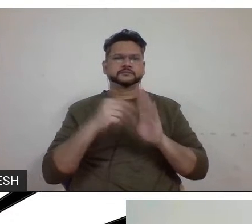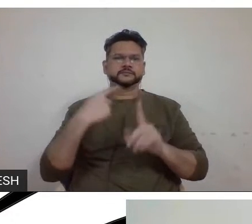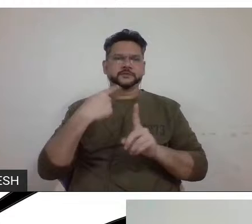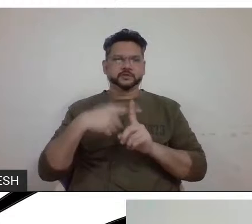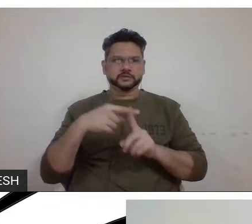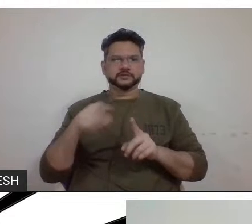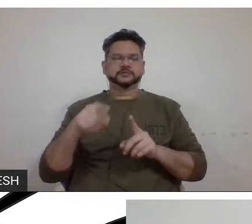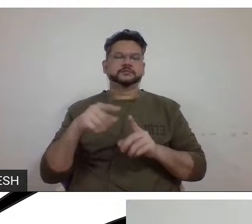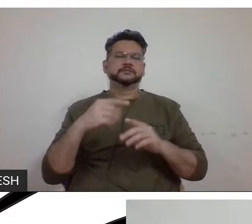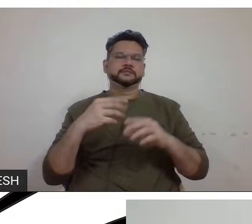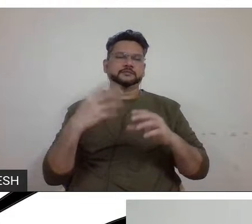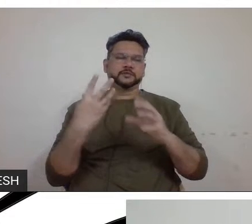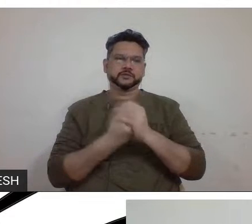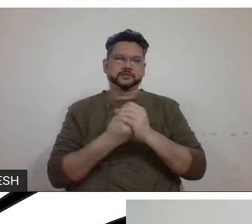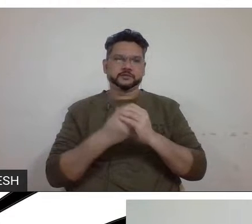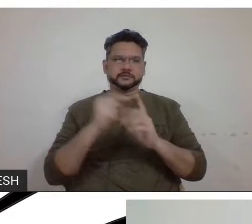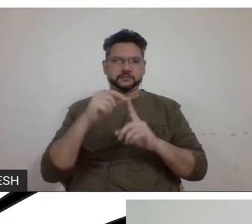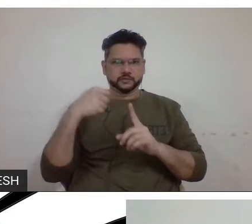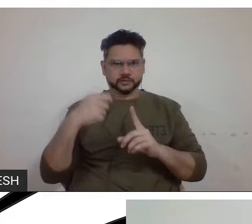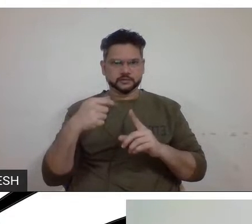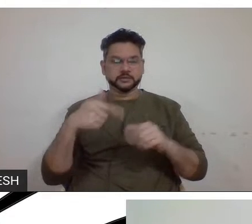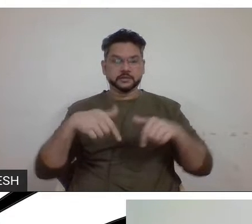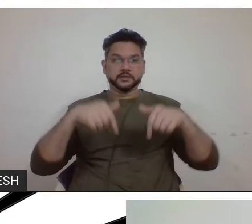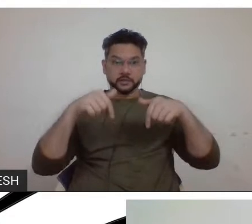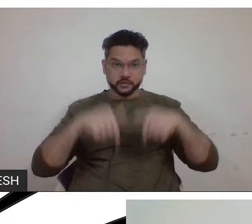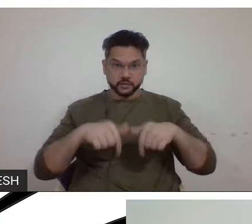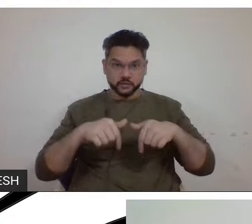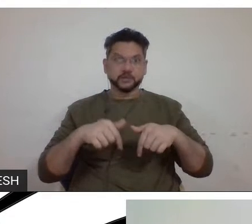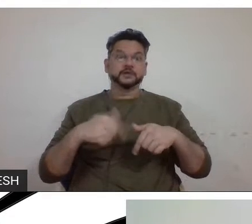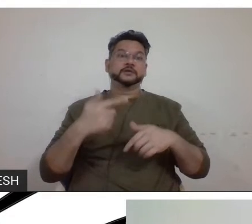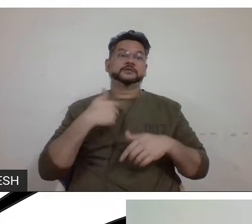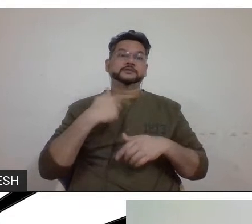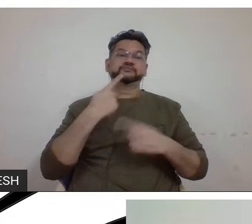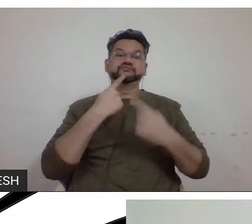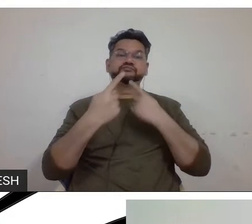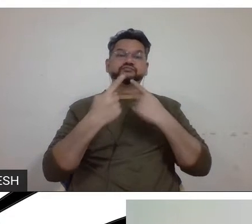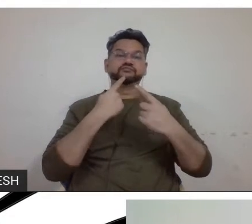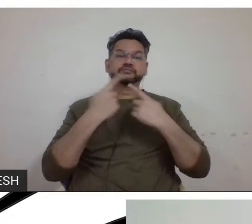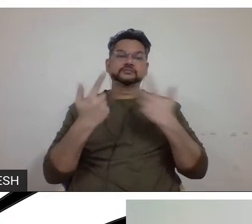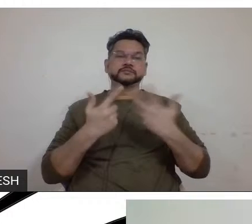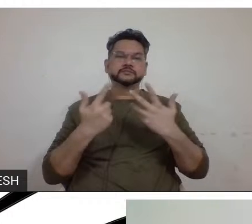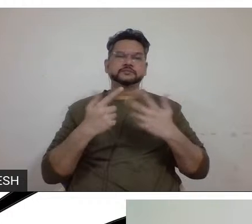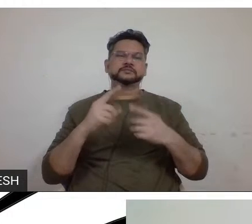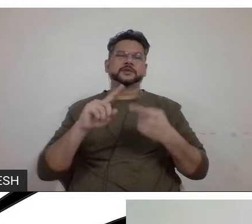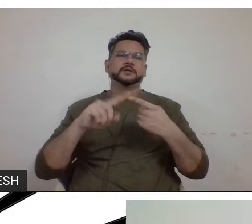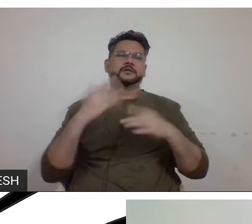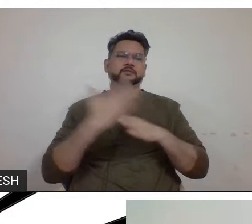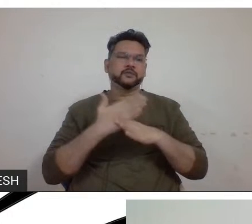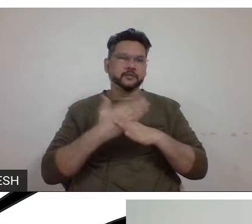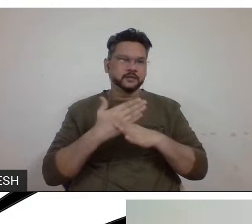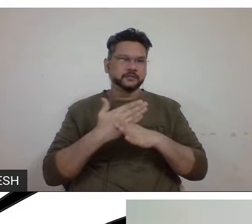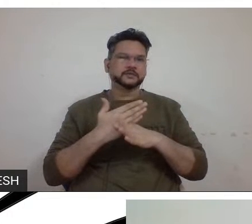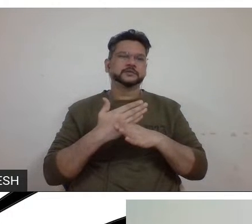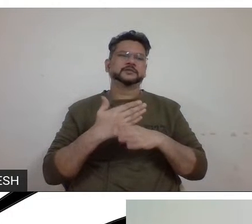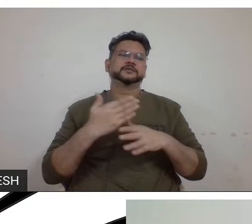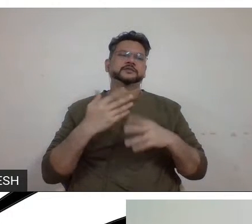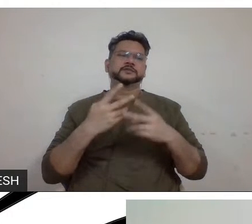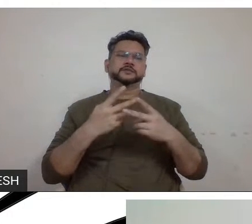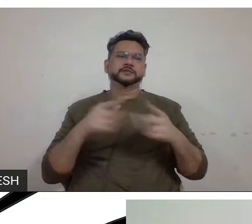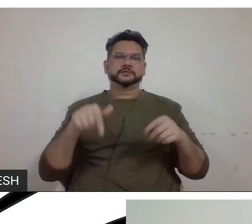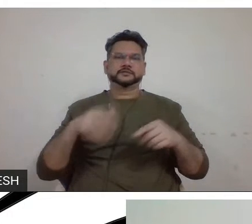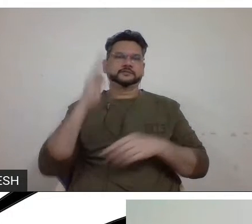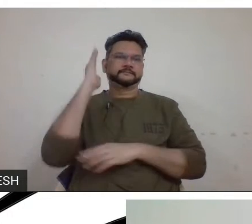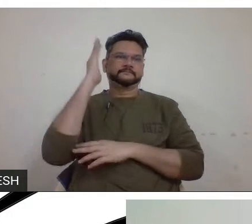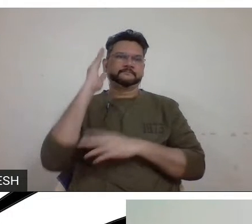foundation, in which today we are discussing about the opportunities for the employment, and we have eminent speakers with us, and I am